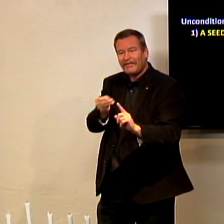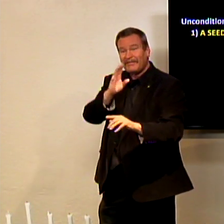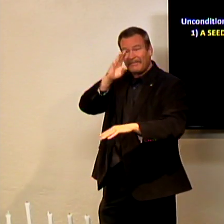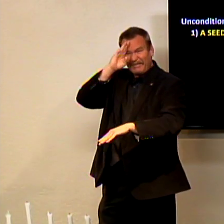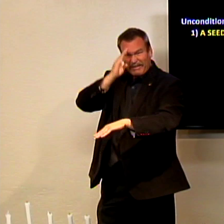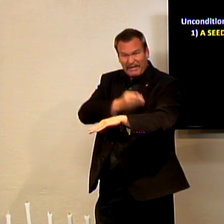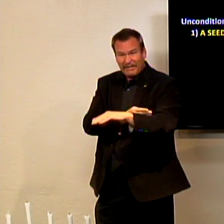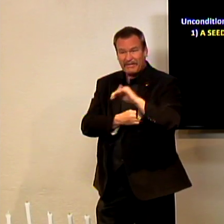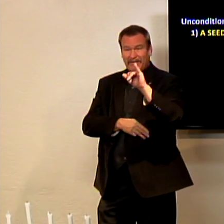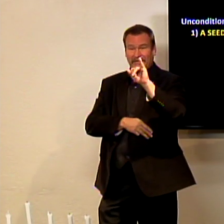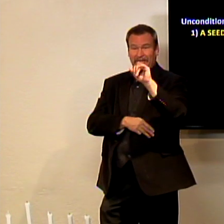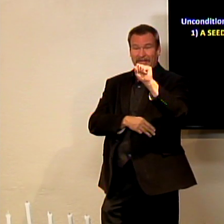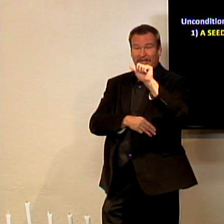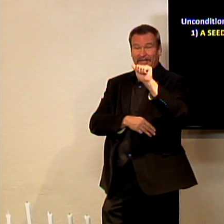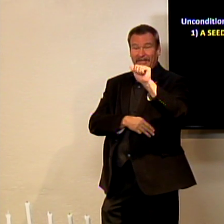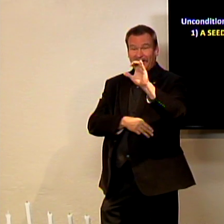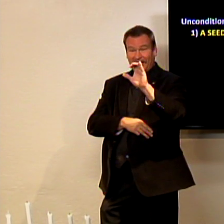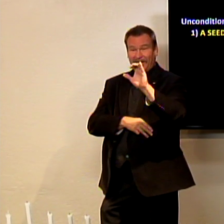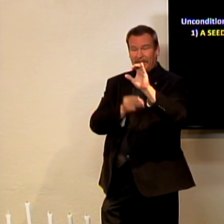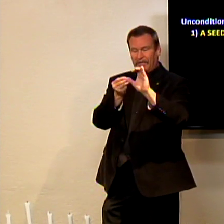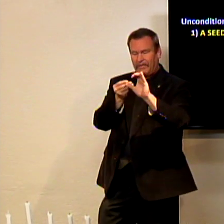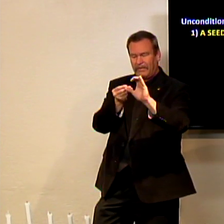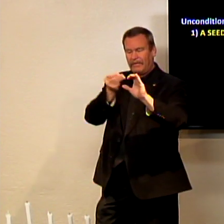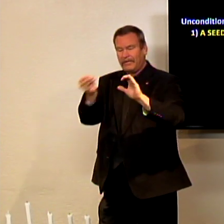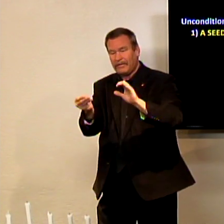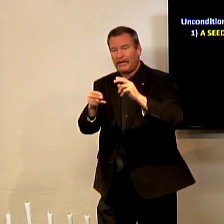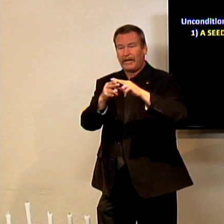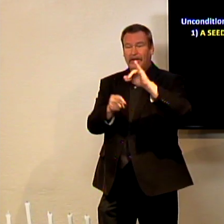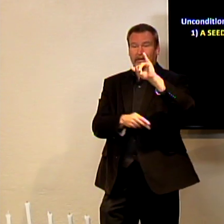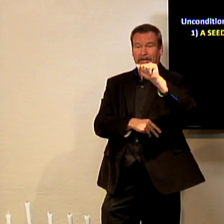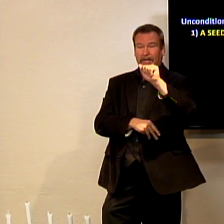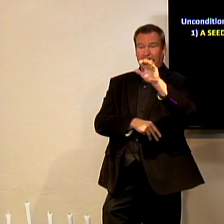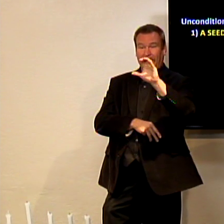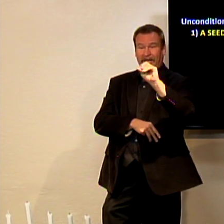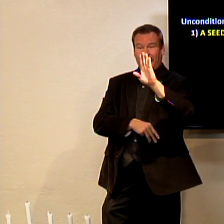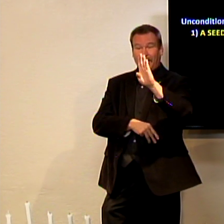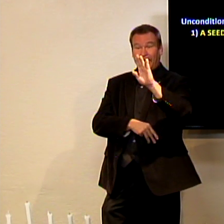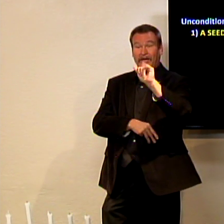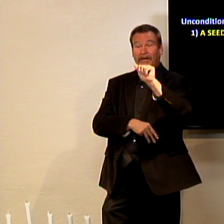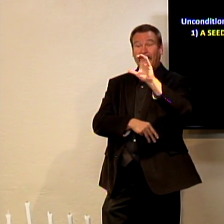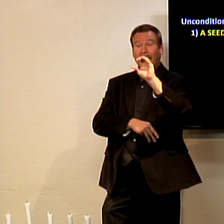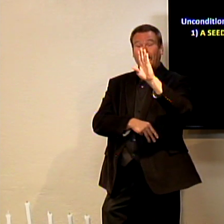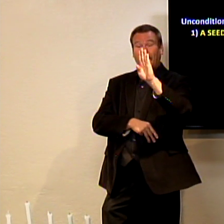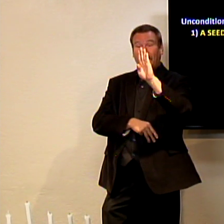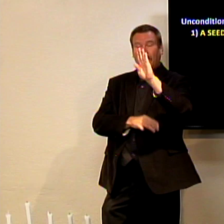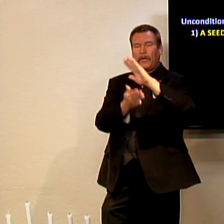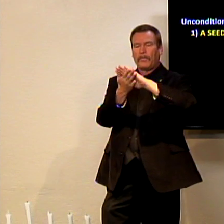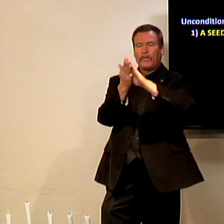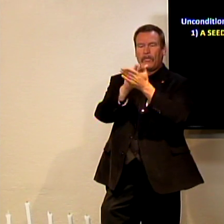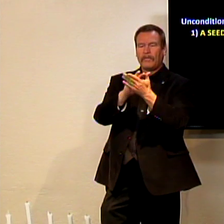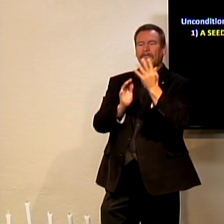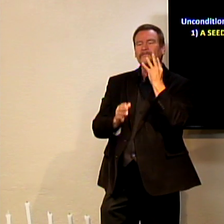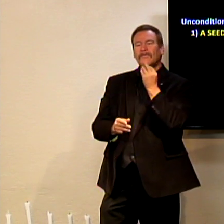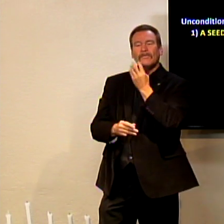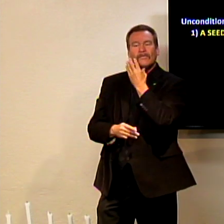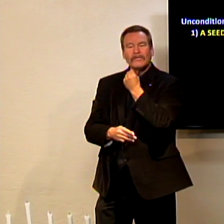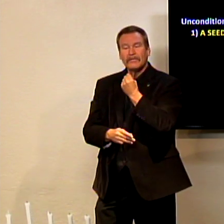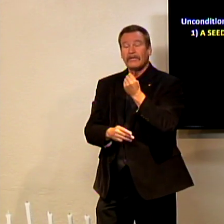Now it had not yet passed down through all of the Israelite people, but it would go down through his son,